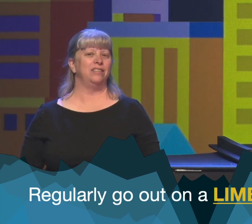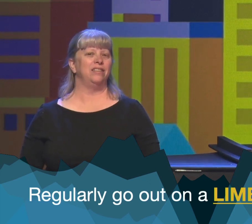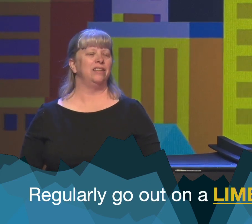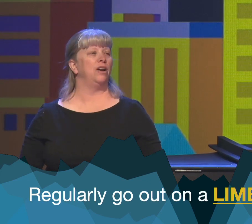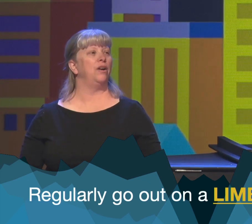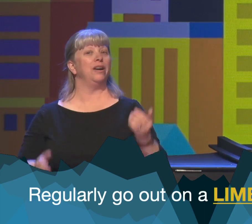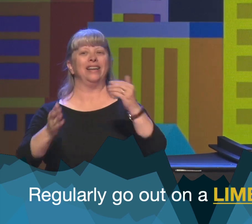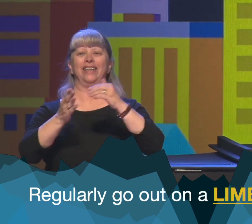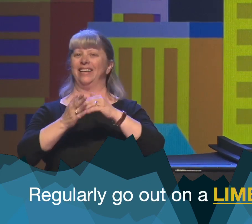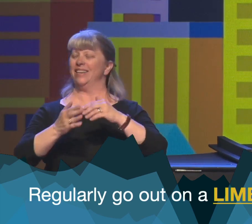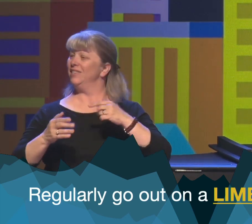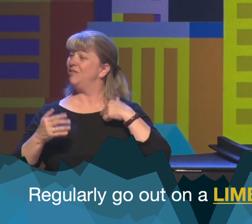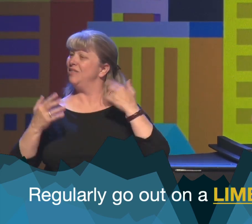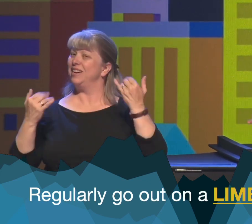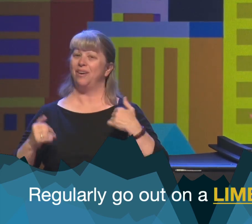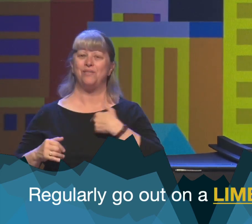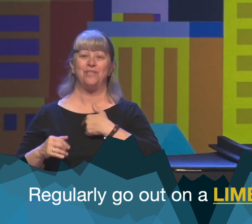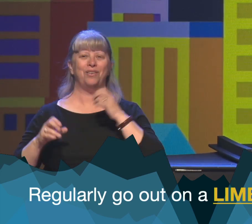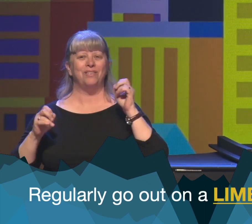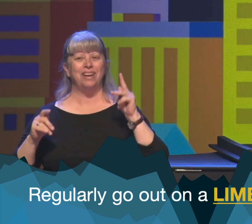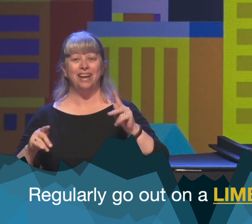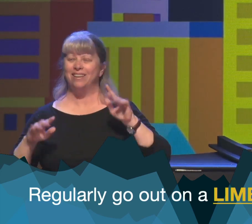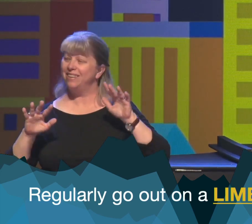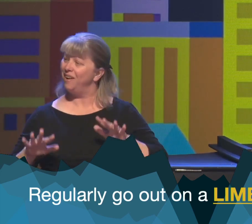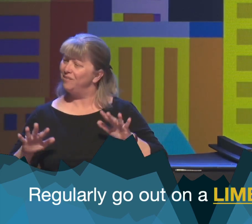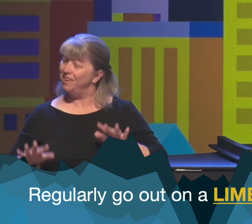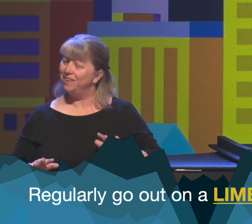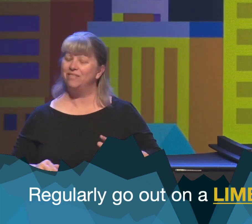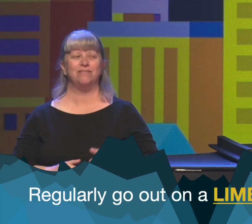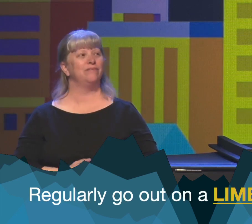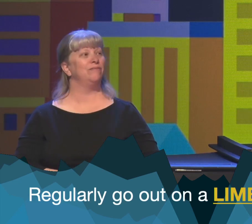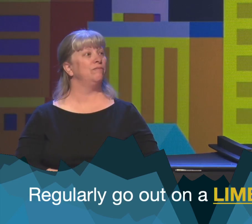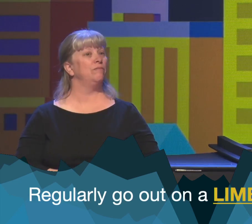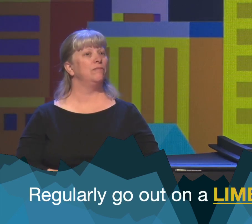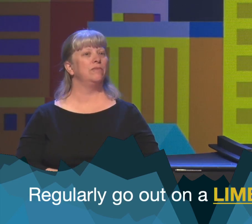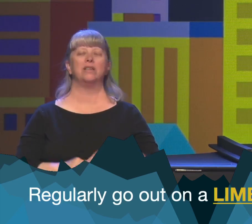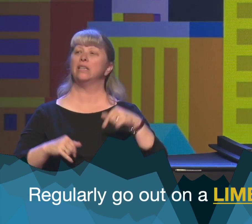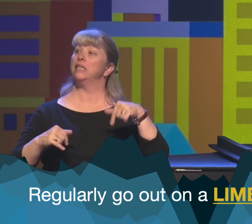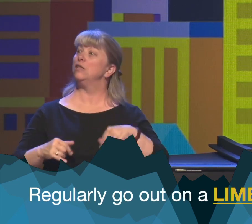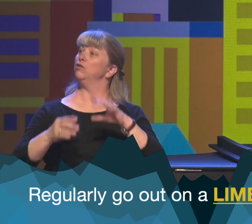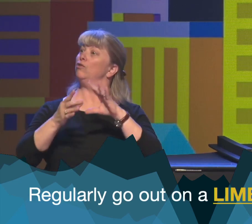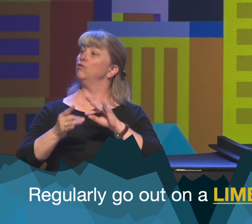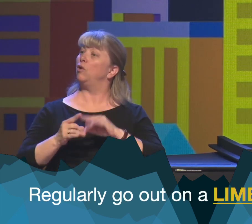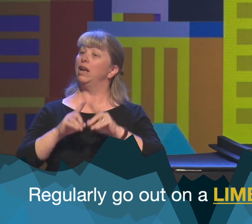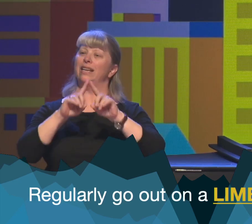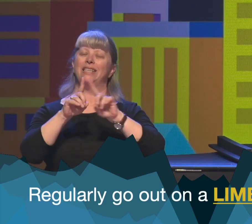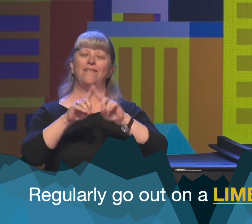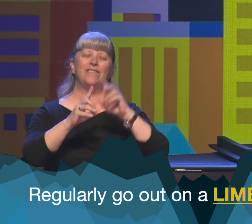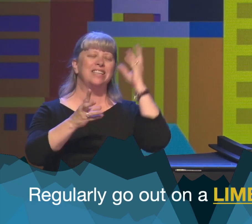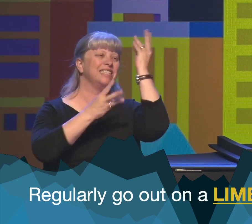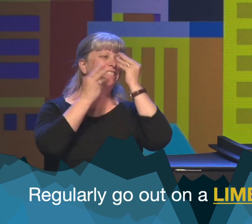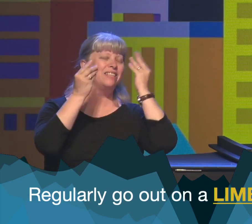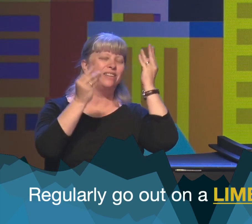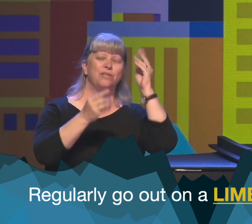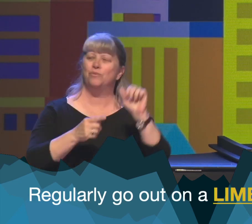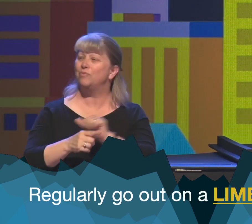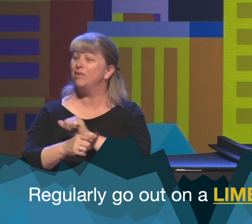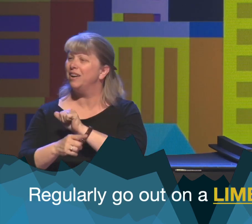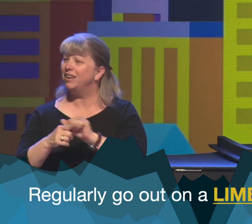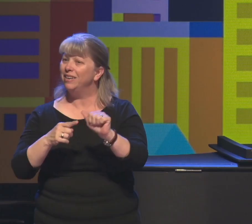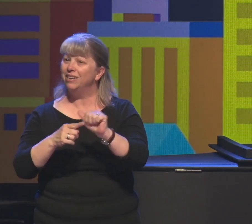Okay, all right, so now we're okay. We're calmed down. This just talks about all these different contemplative